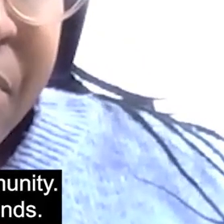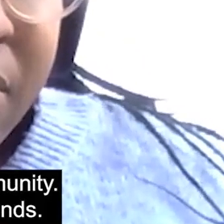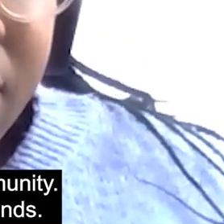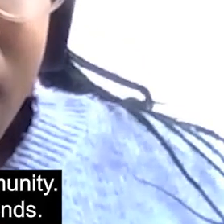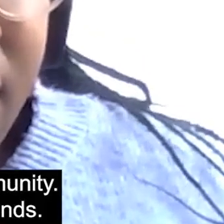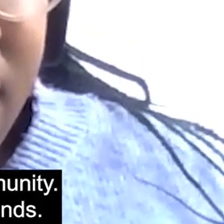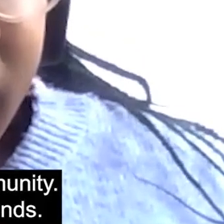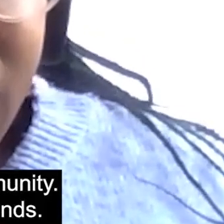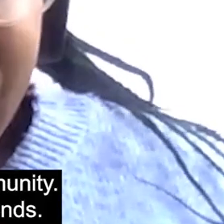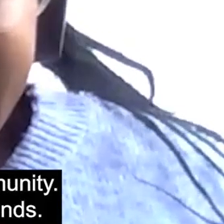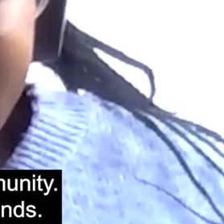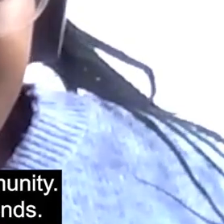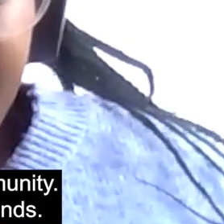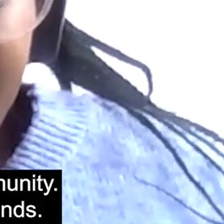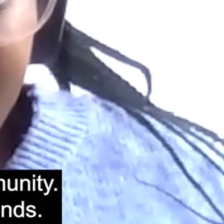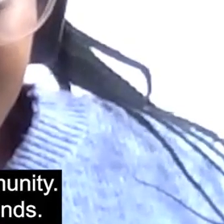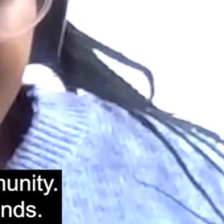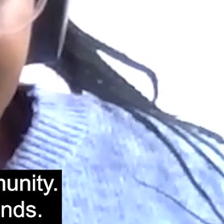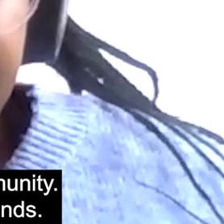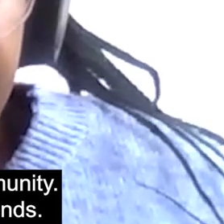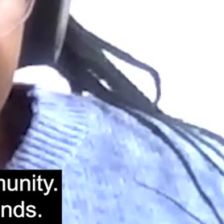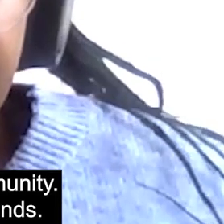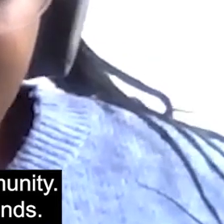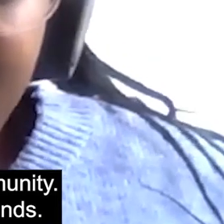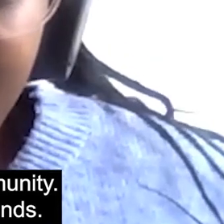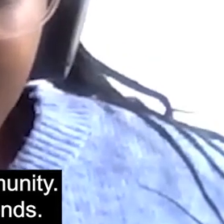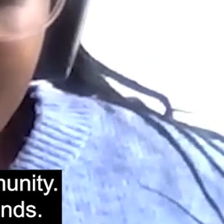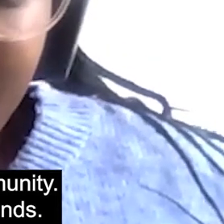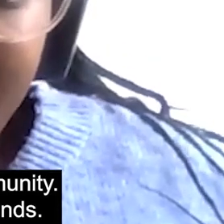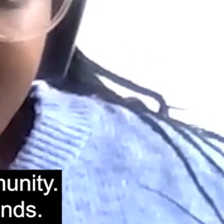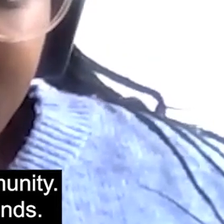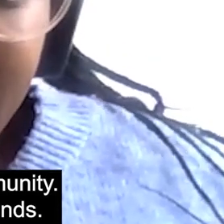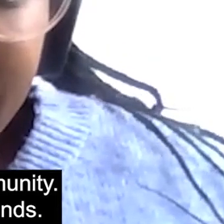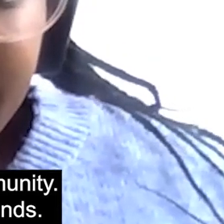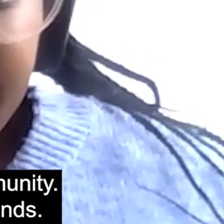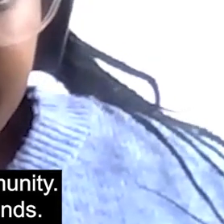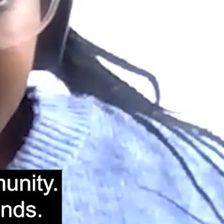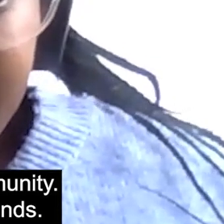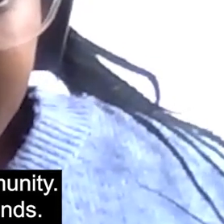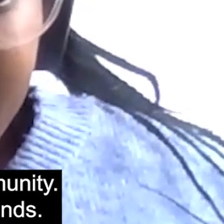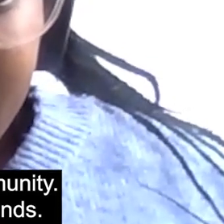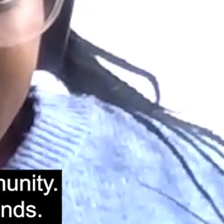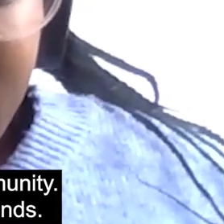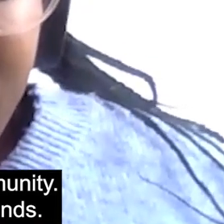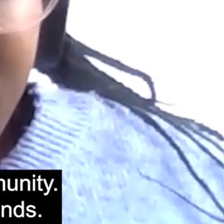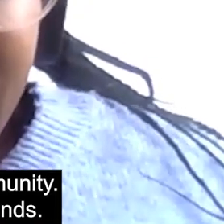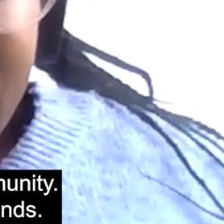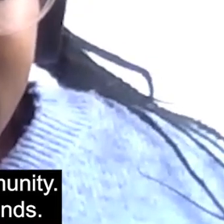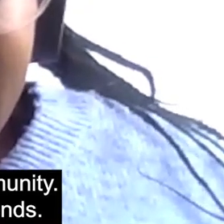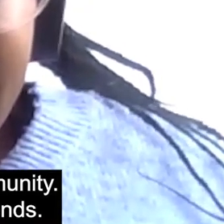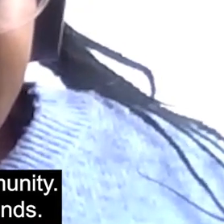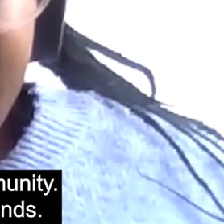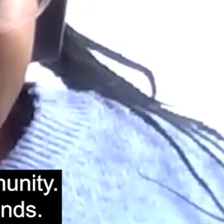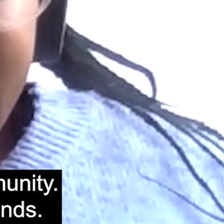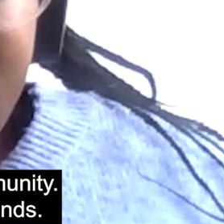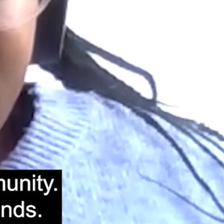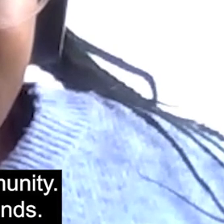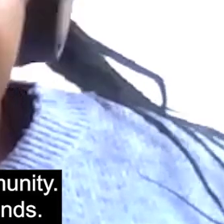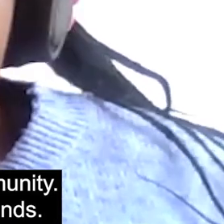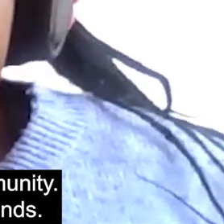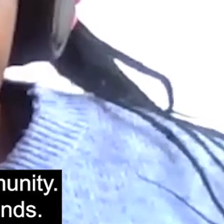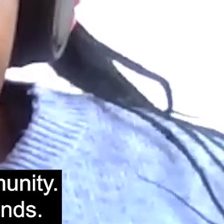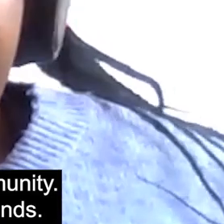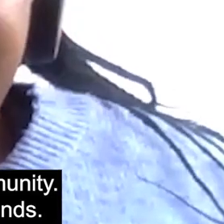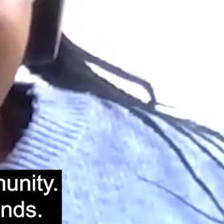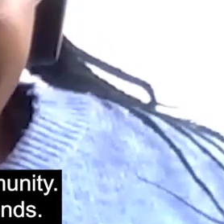people, such as in the society and the community. It was difficult at